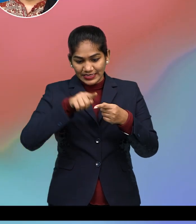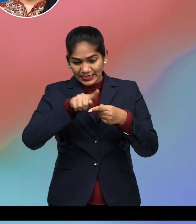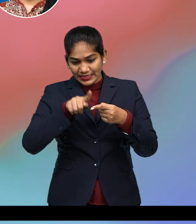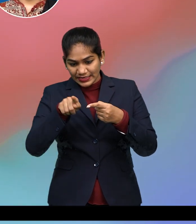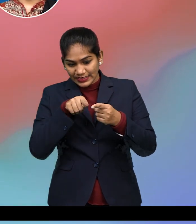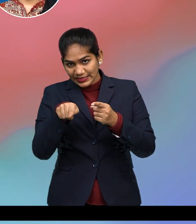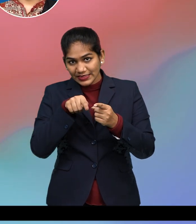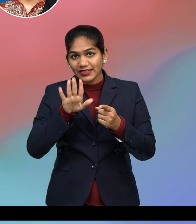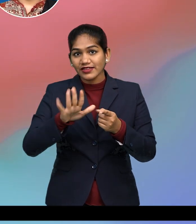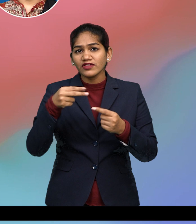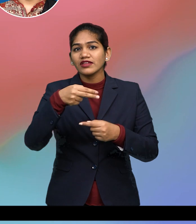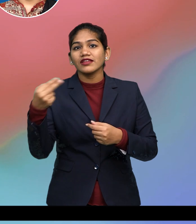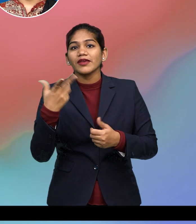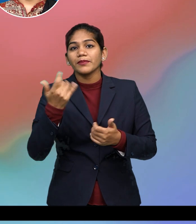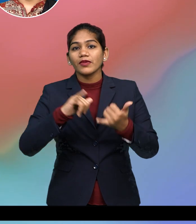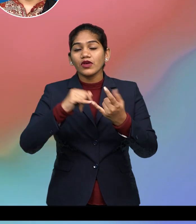sporophyll.